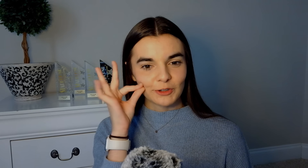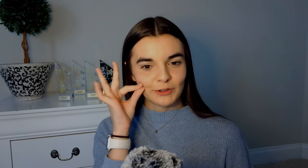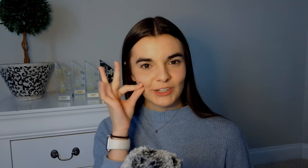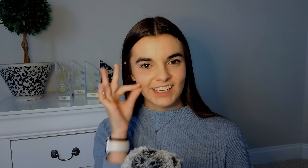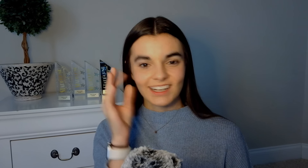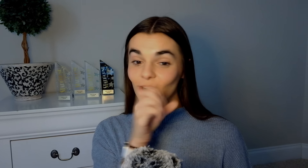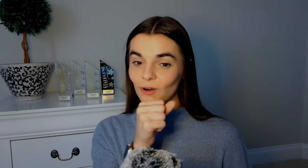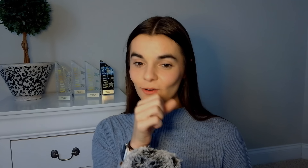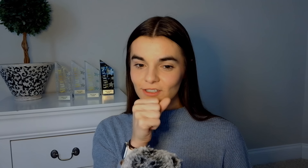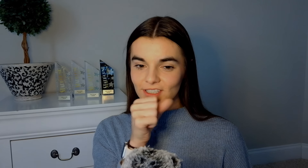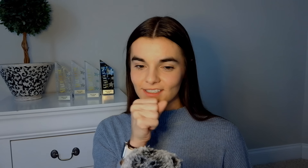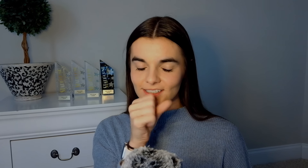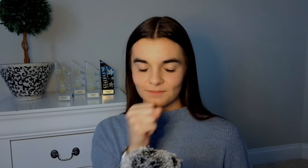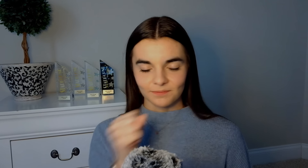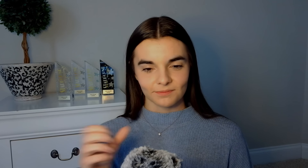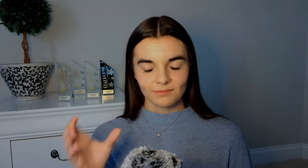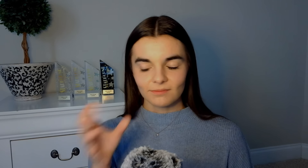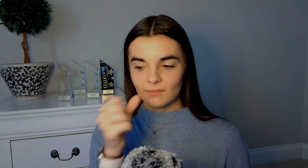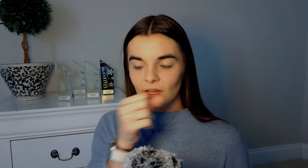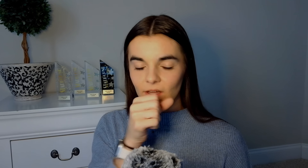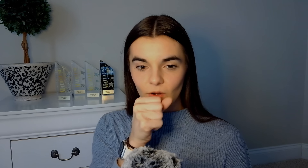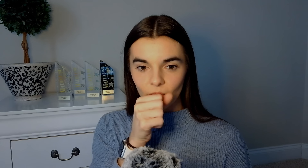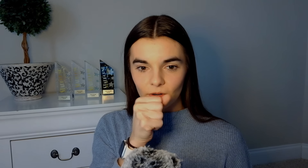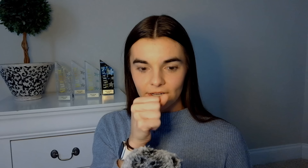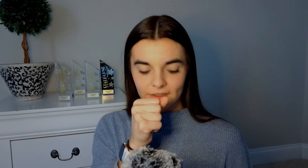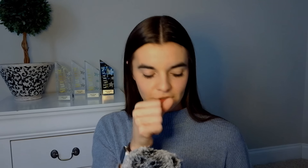fruit, oranges. Orange.